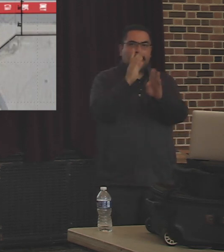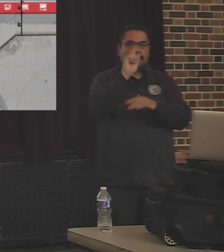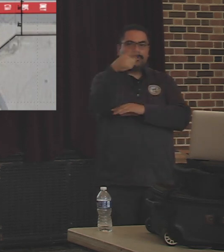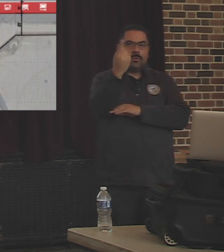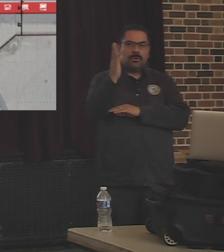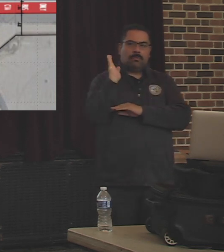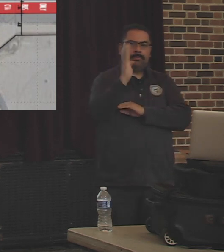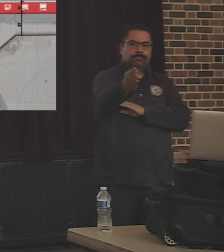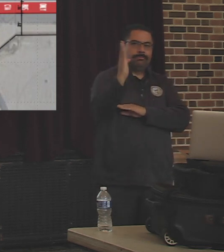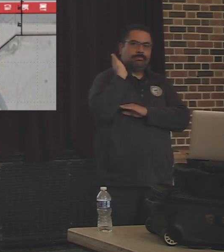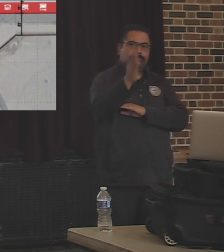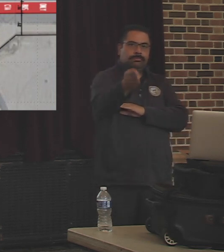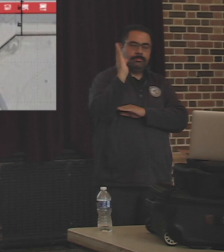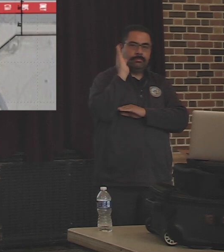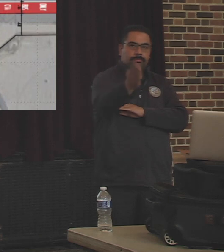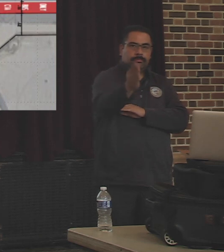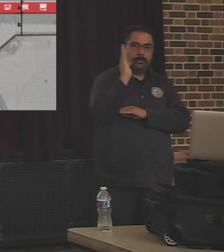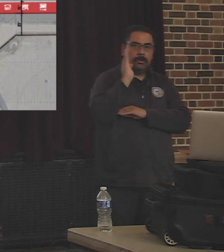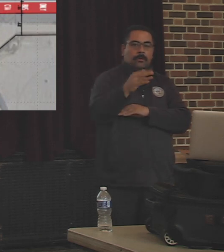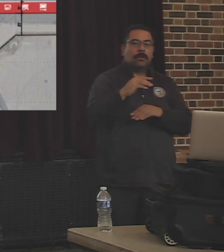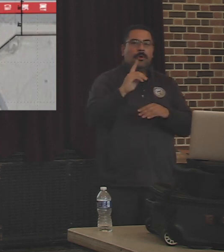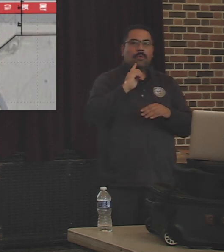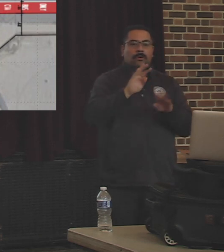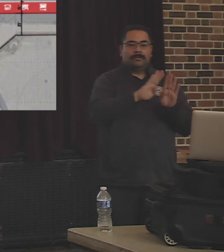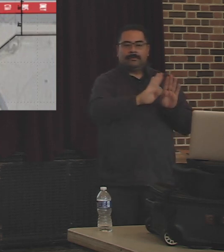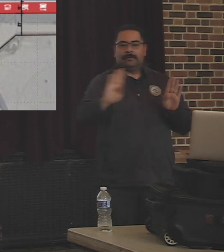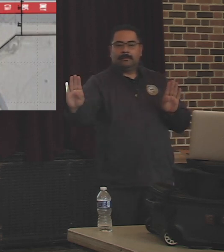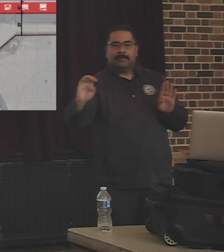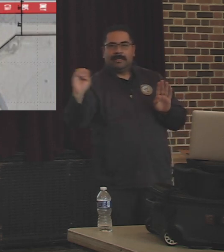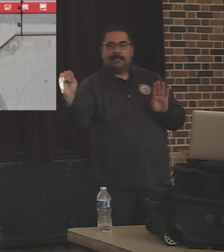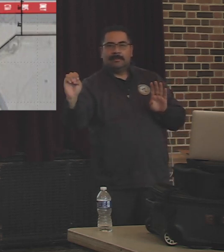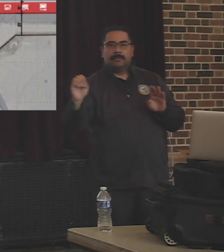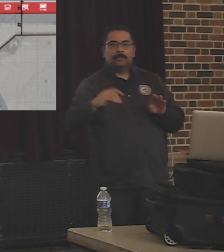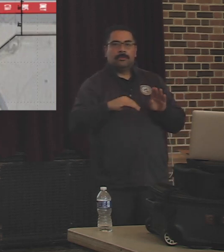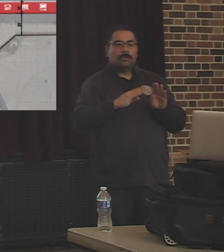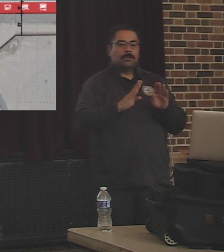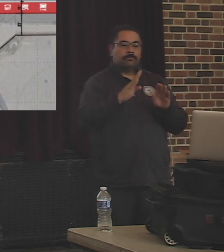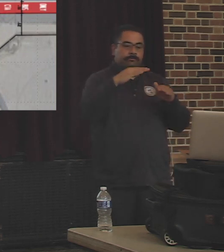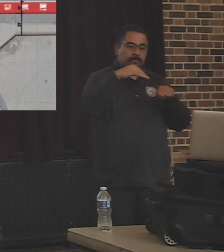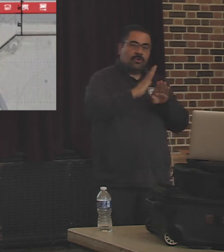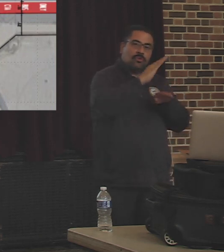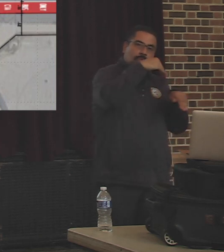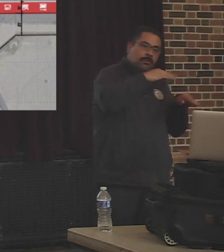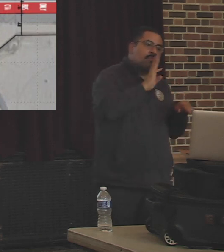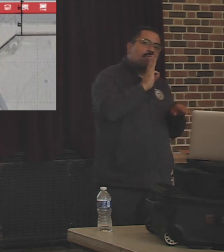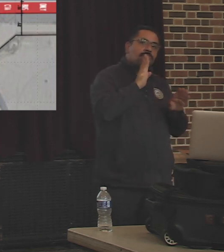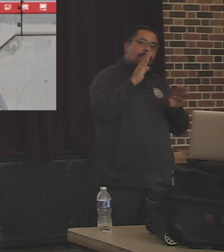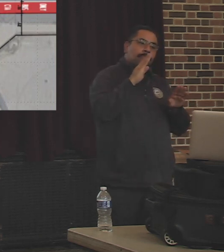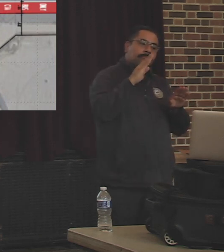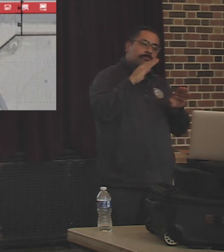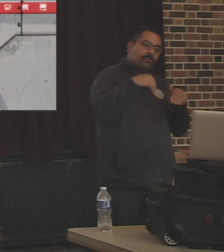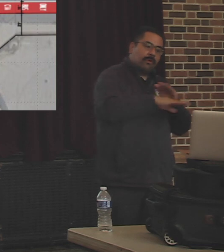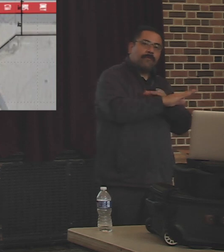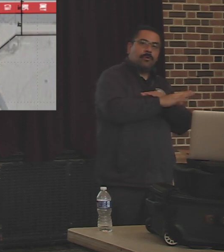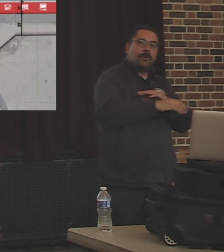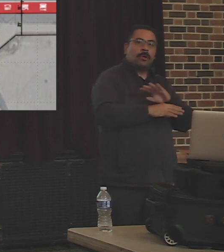Chicago Avenue. That'll continue east over the Chicago River and over the bridge, and then west to connect into the existing bus